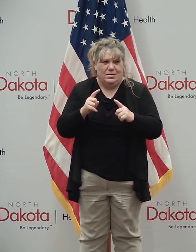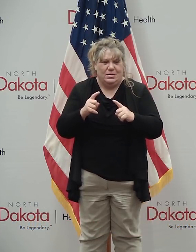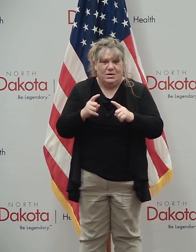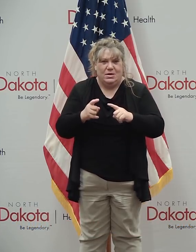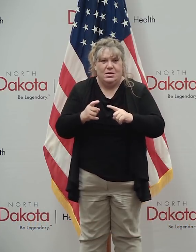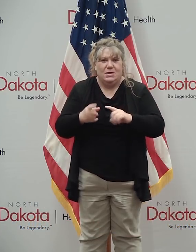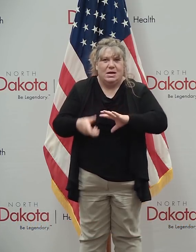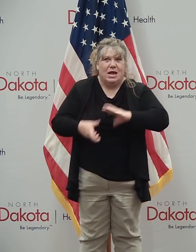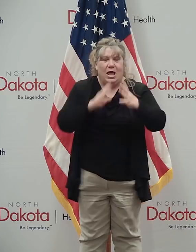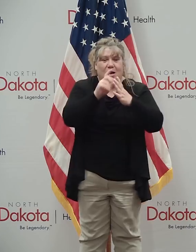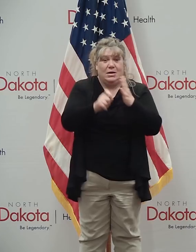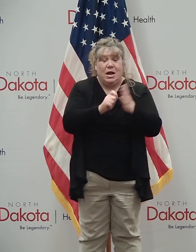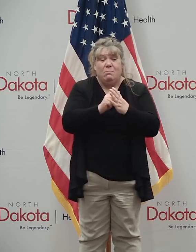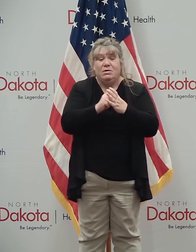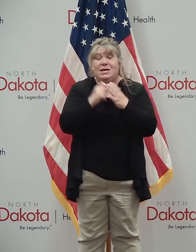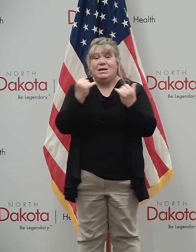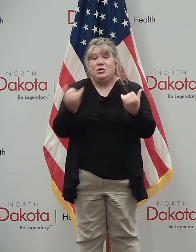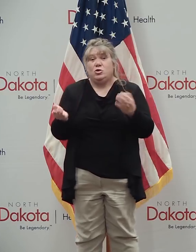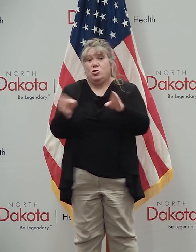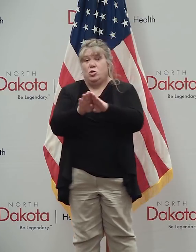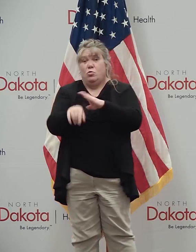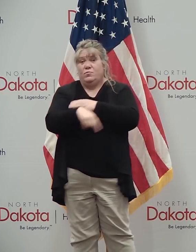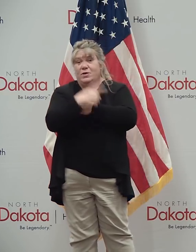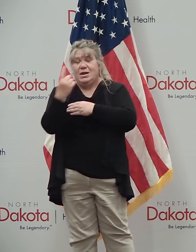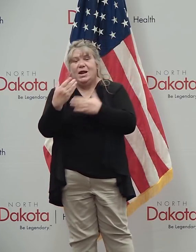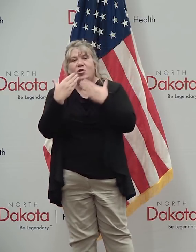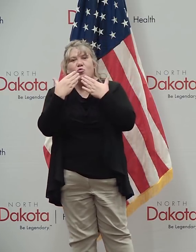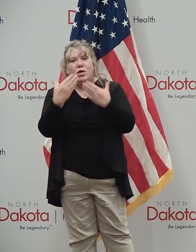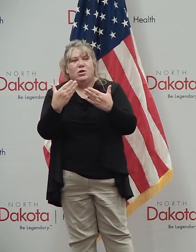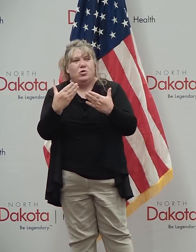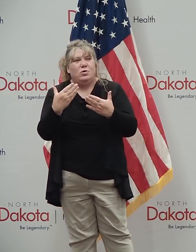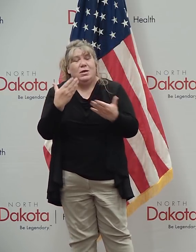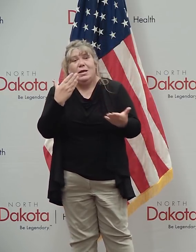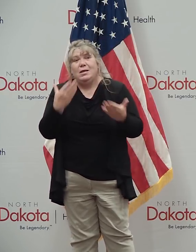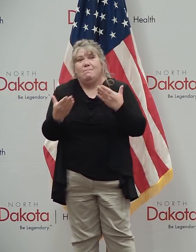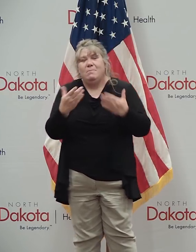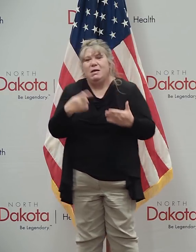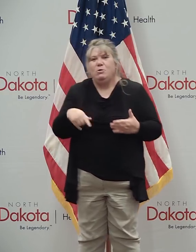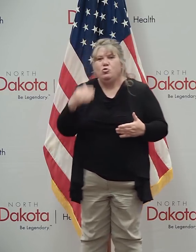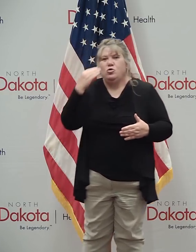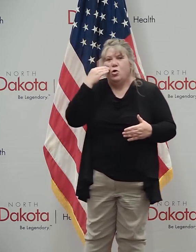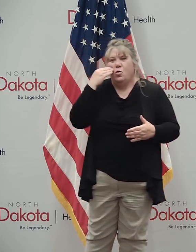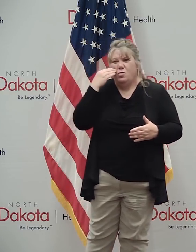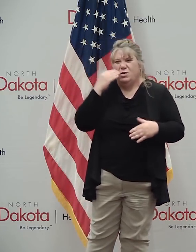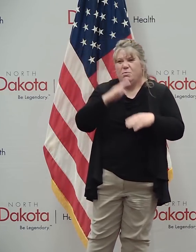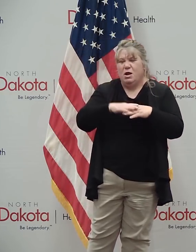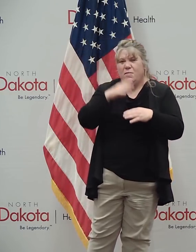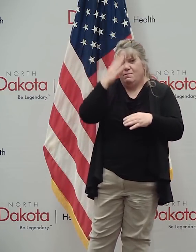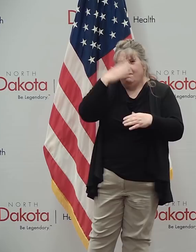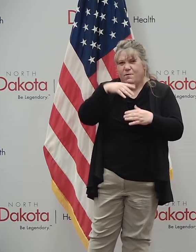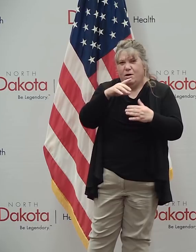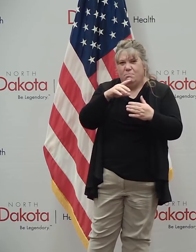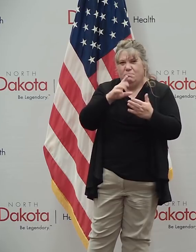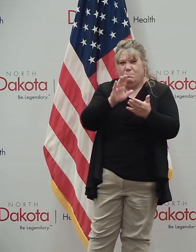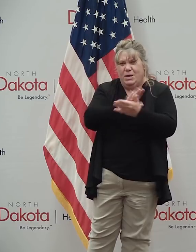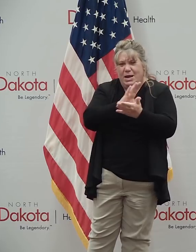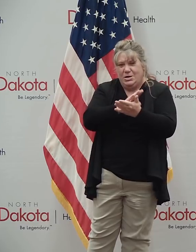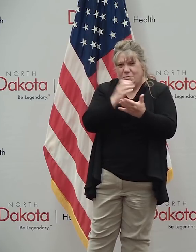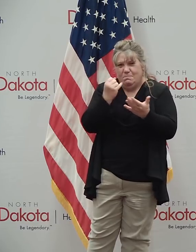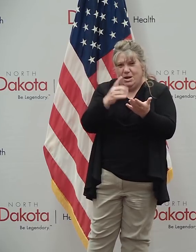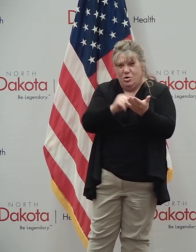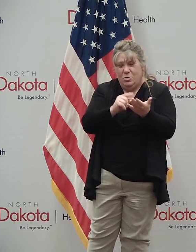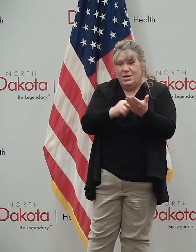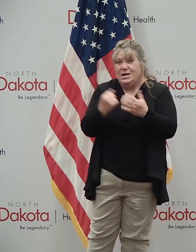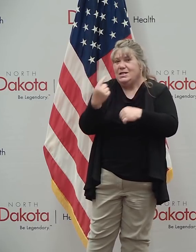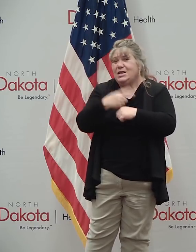Closing out for today is gratitude, and of course you may know it's been on the front page of many papers across the state, but today